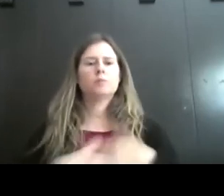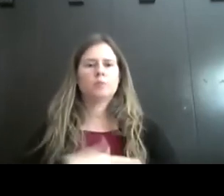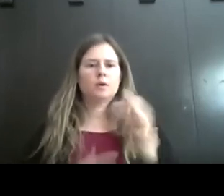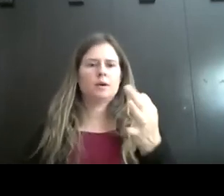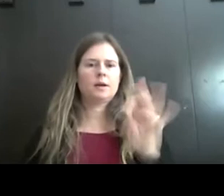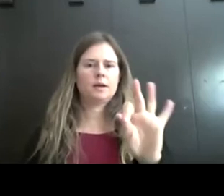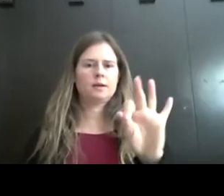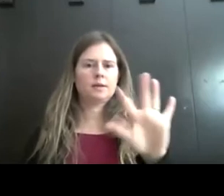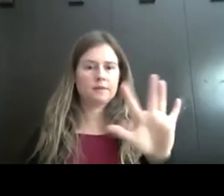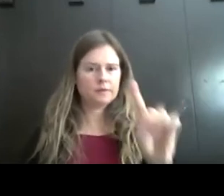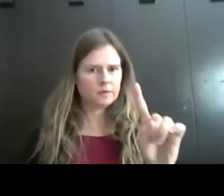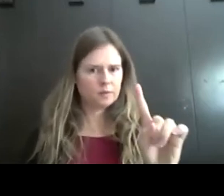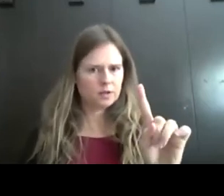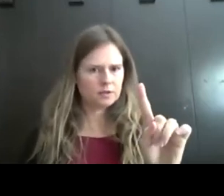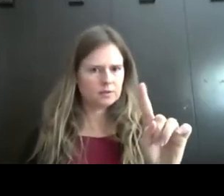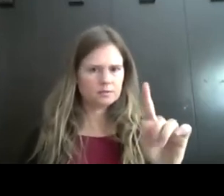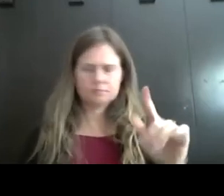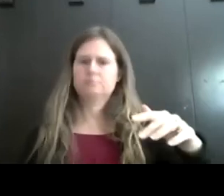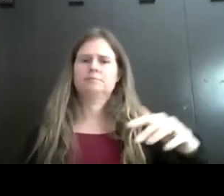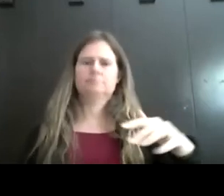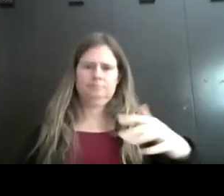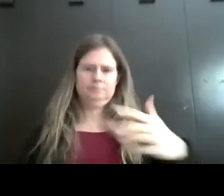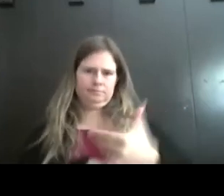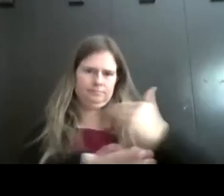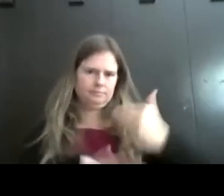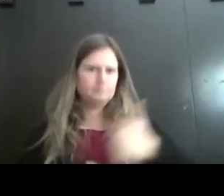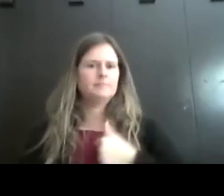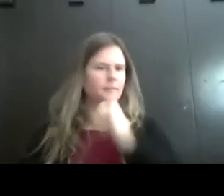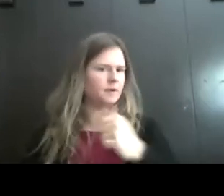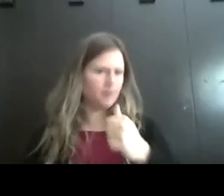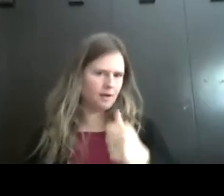1951, so I wasn't alive during that time. But